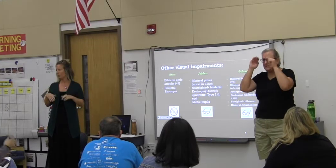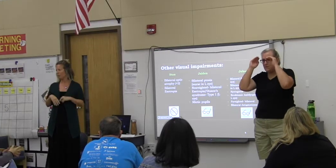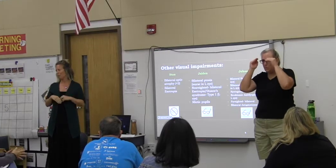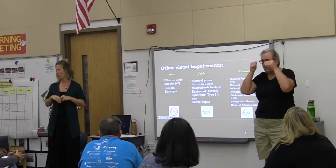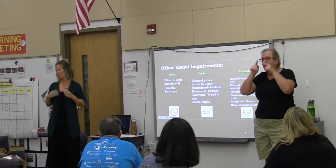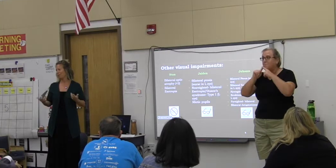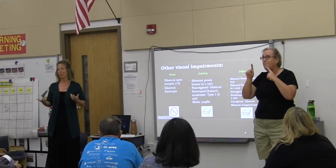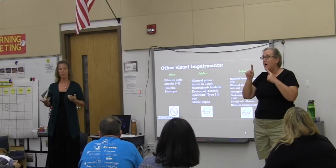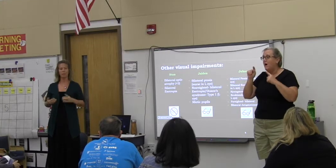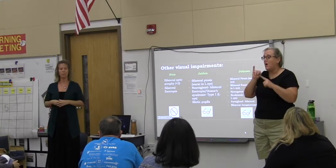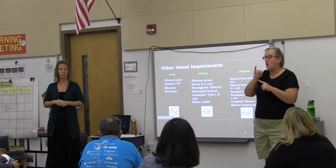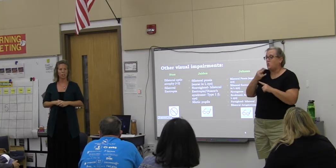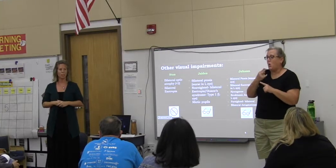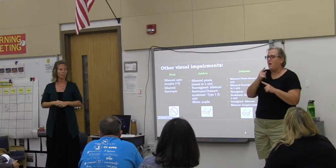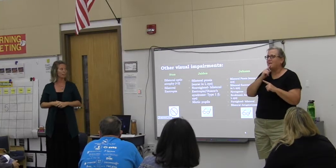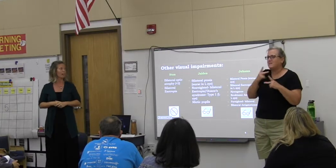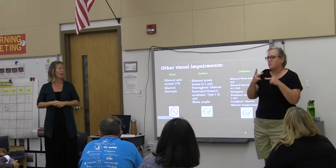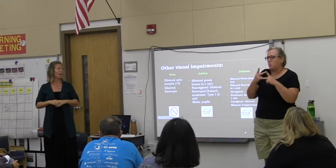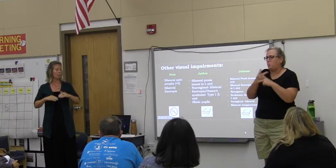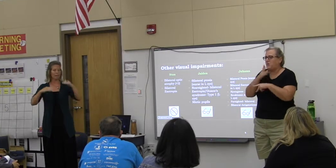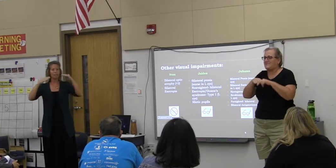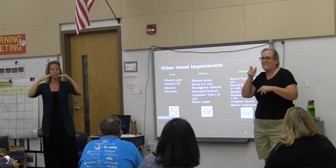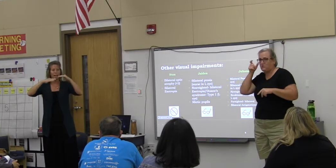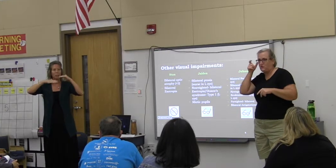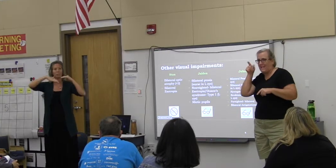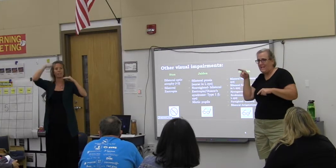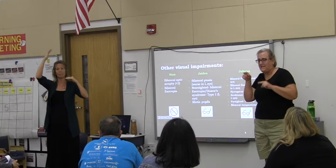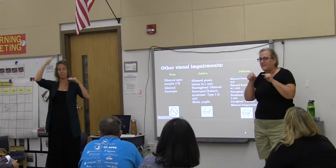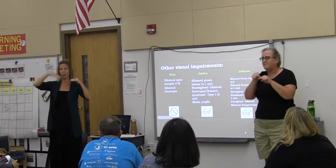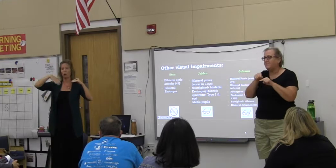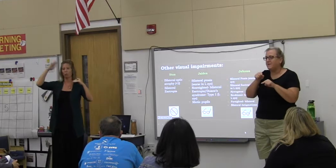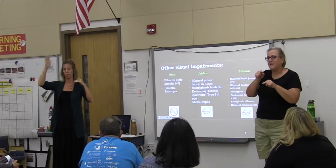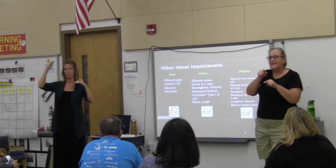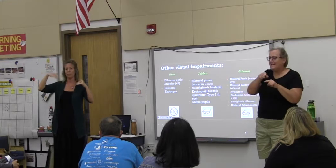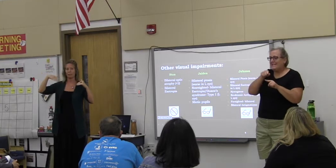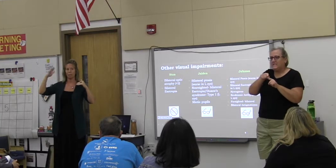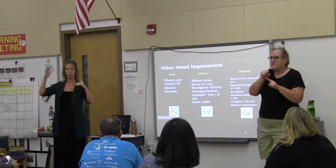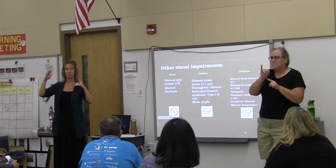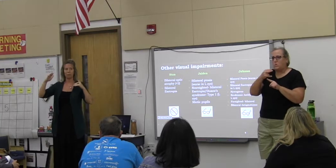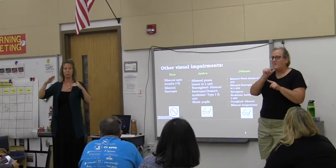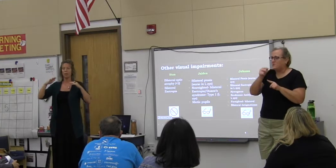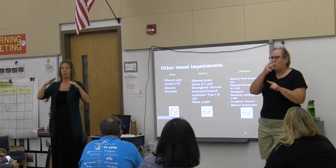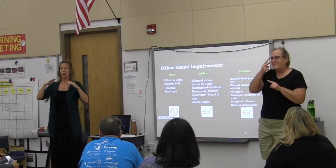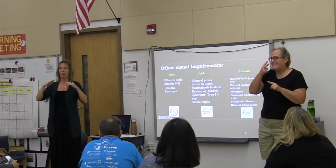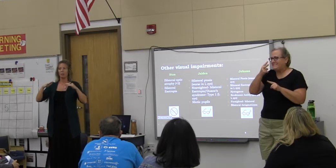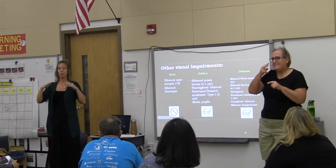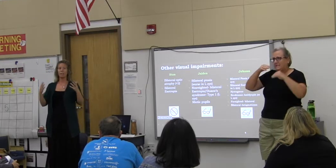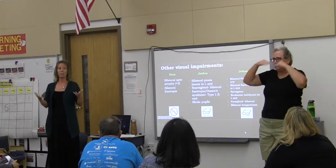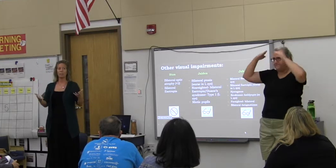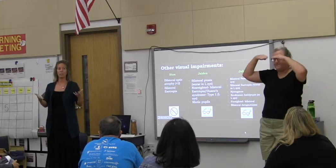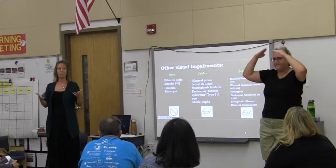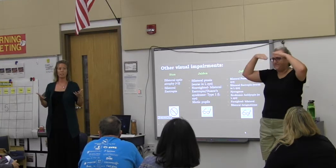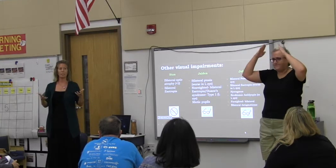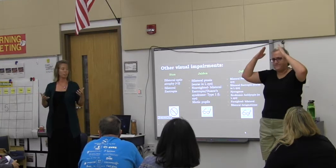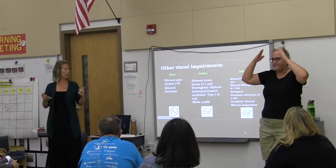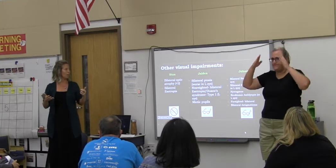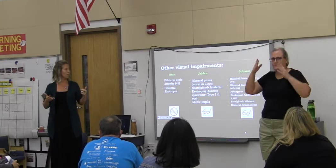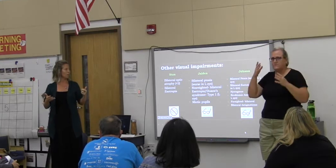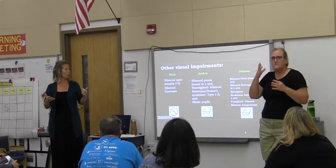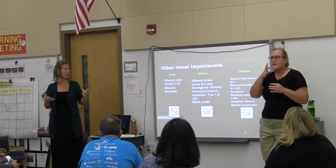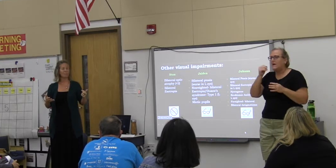think Johan's is a little bit more severe than Jaden's. He's a guy who doesn't see a whole lot in his upper field. You'll even